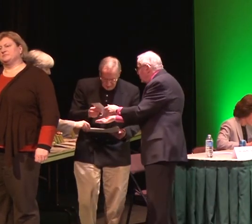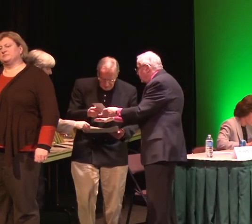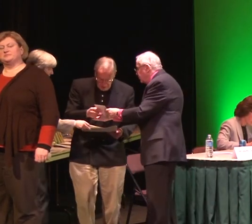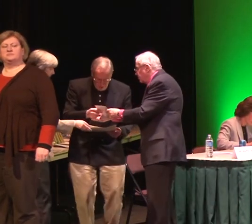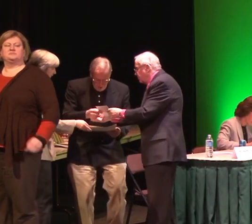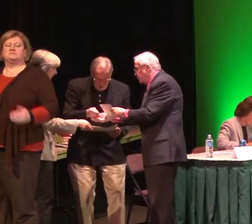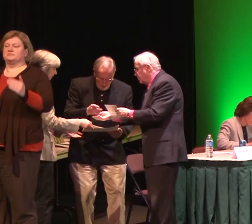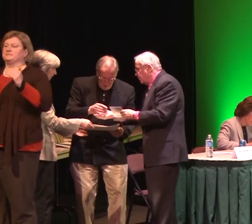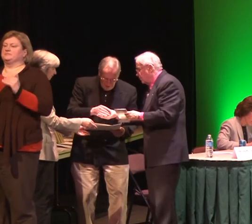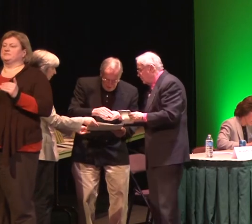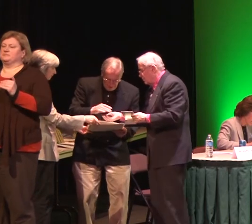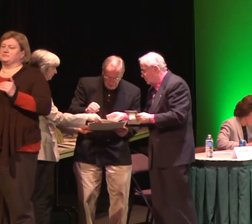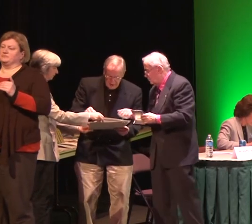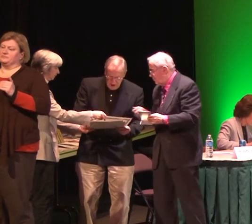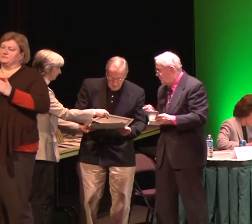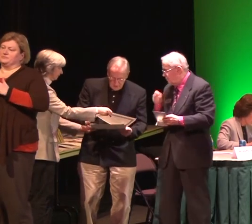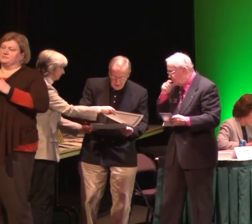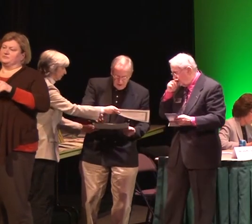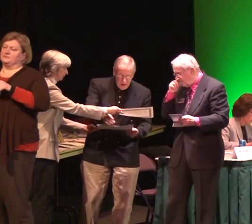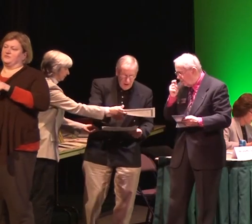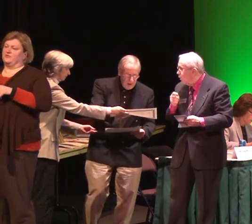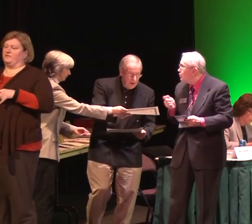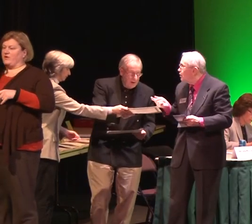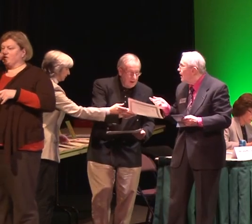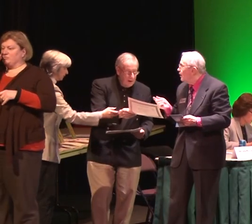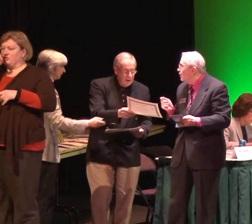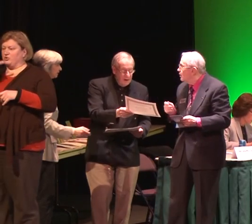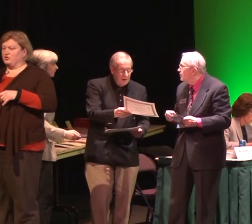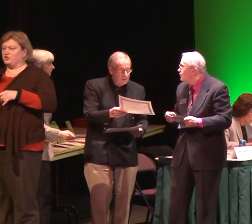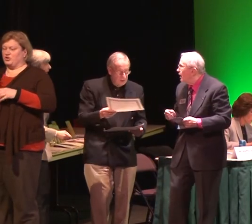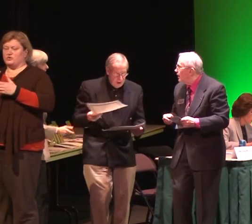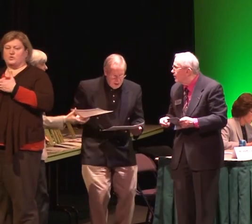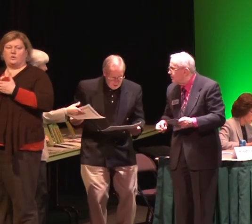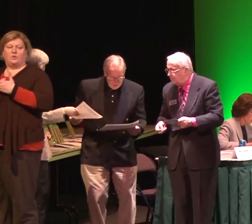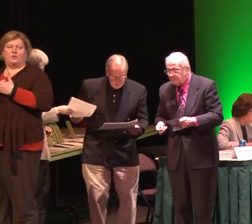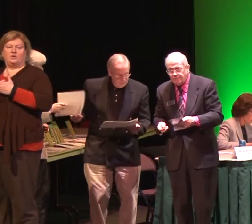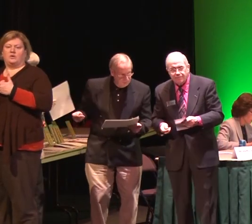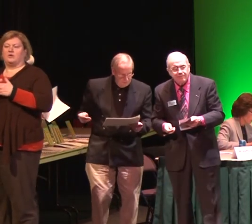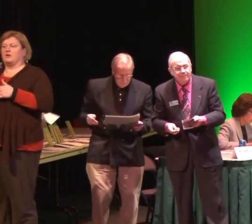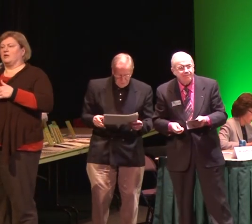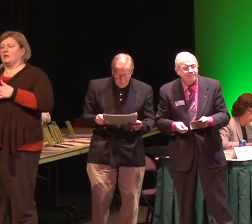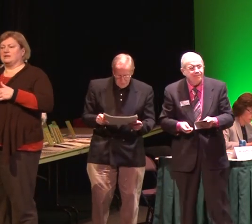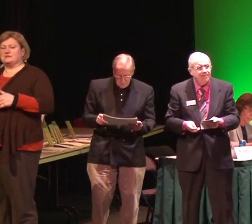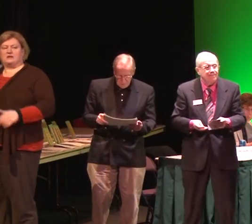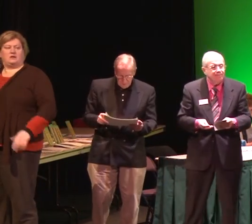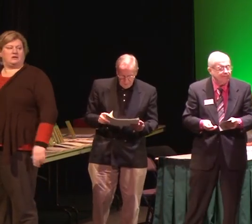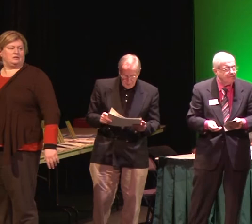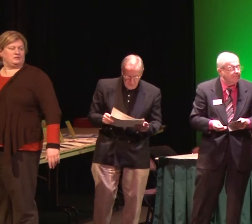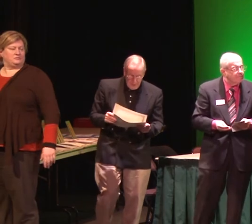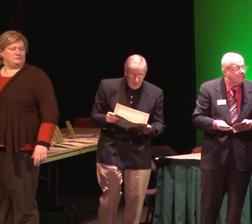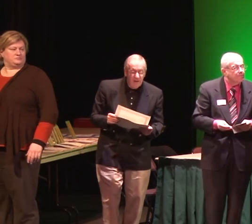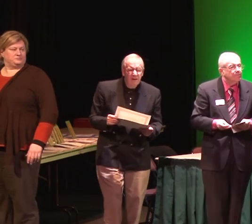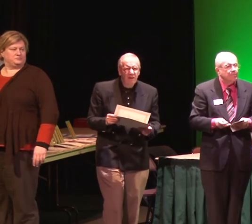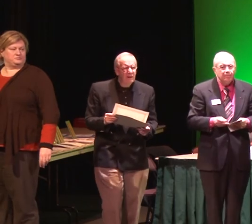Our next award goes to a student from Foxborough Charter School, Alyssa Haddad.